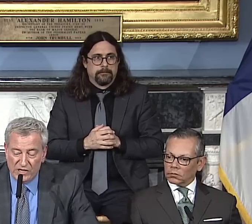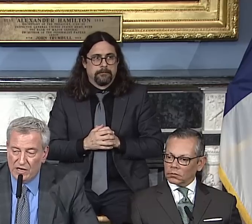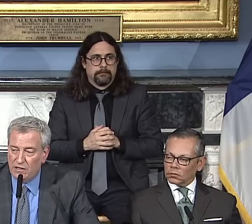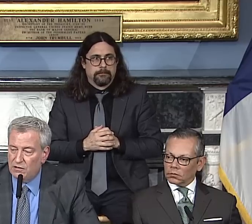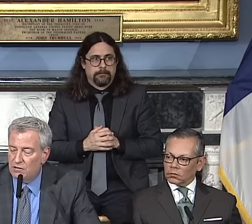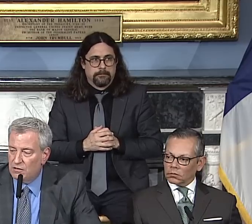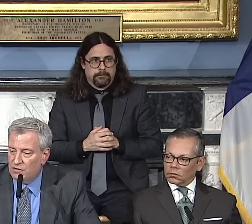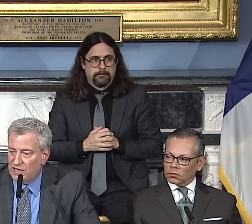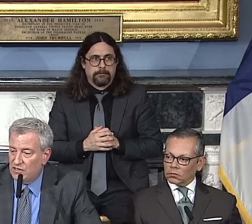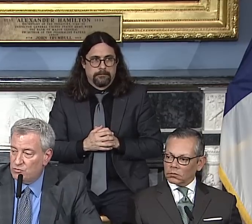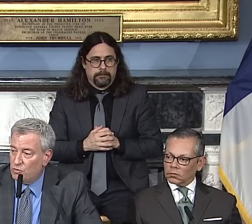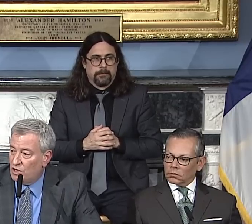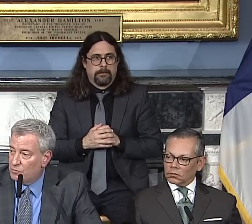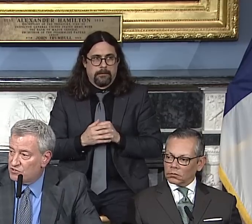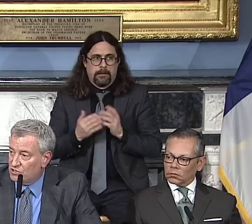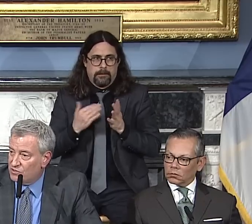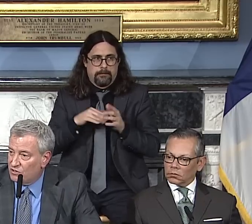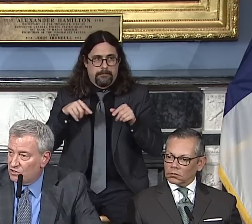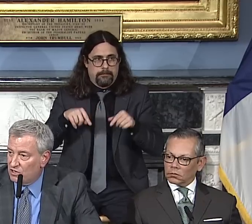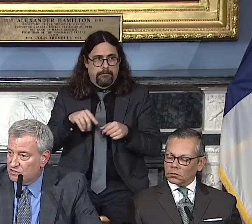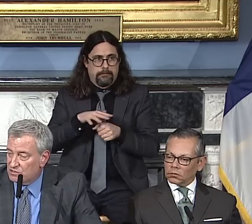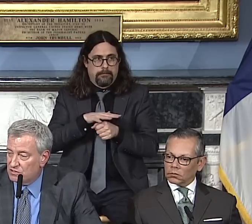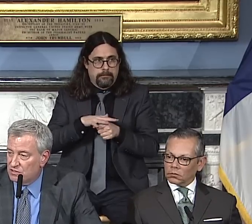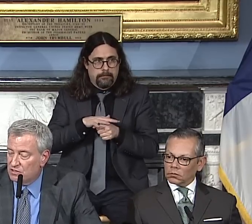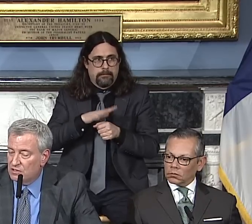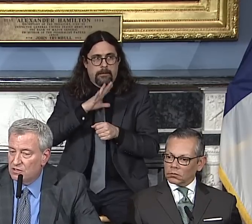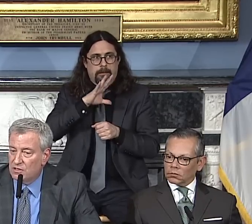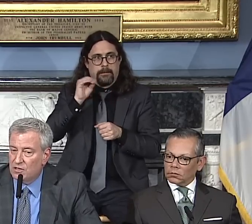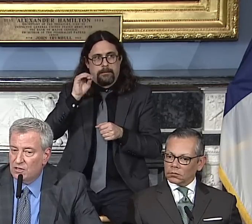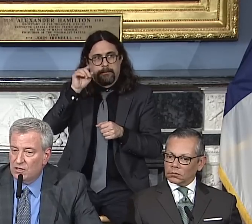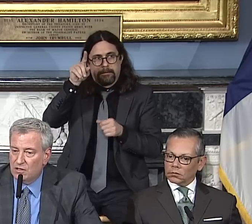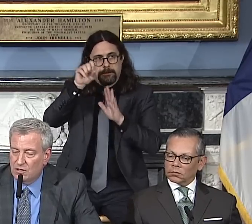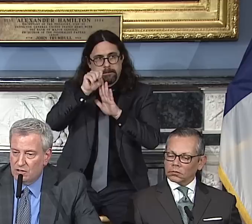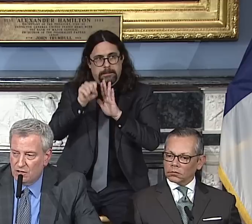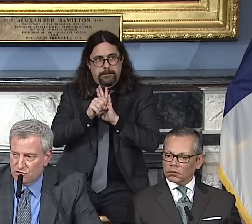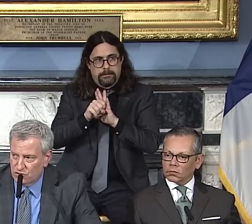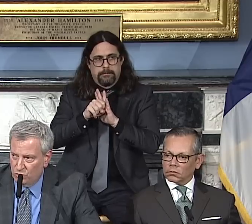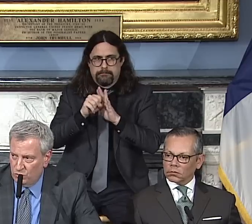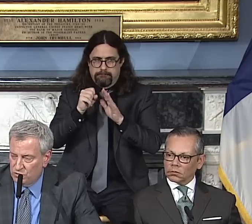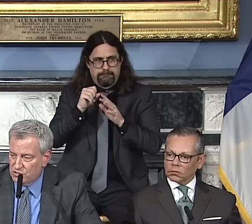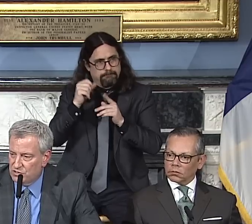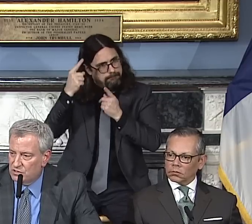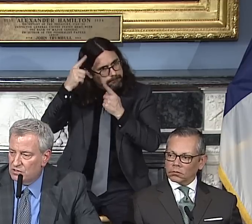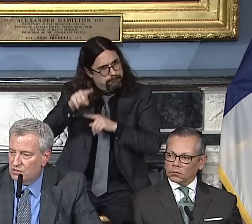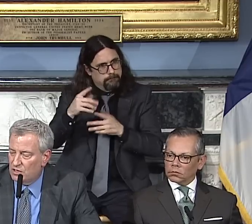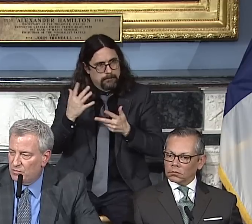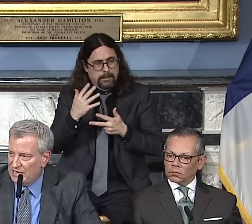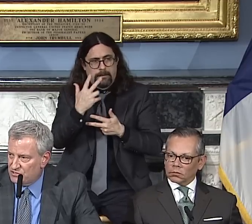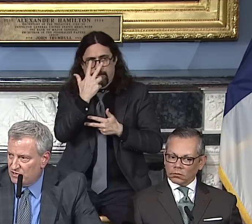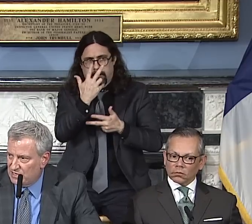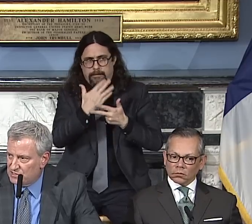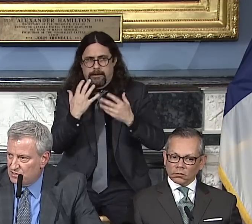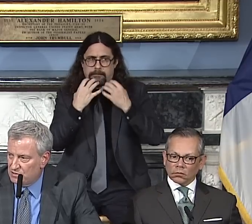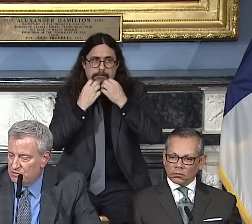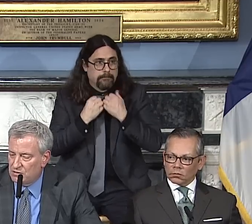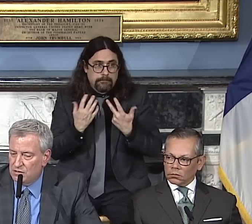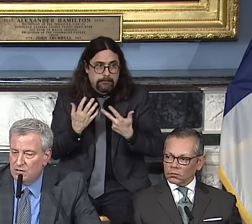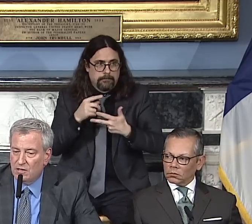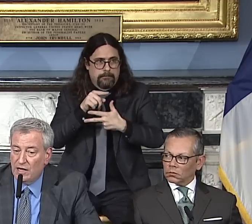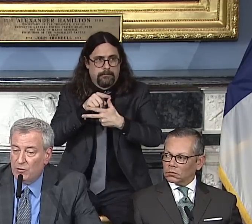There are 3 things we want to preserve at all costs: our schools, our mass